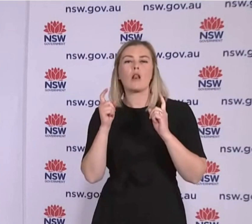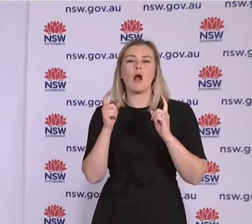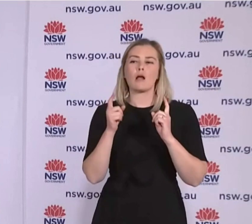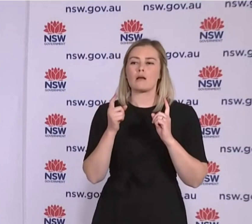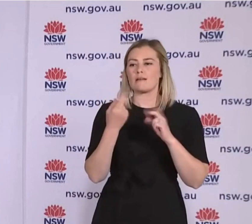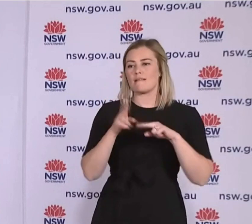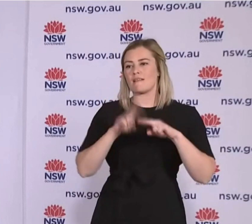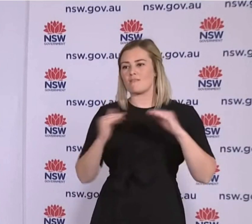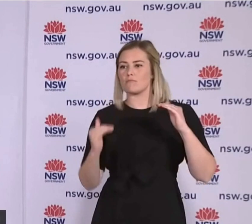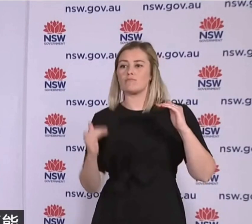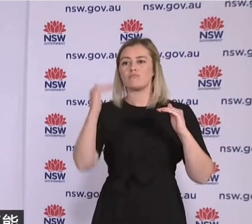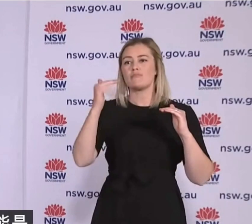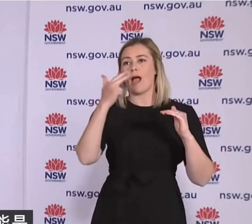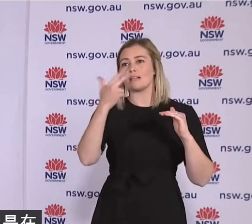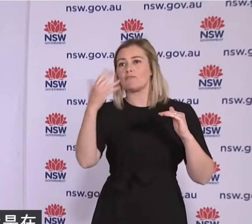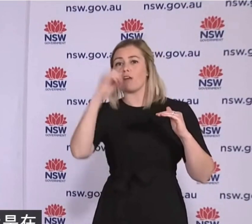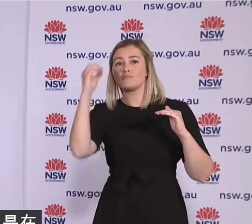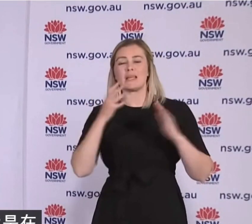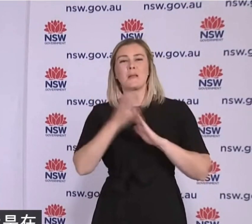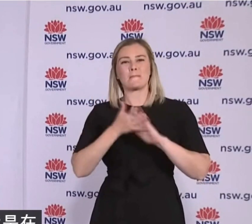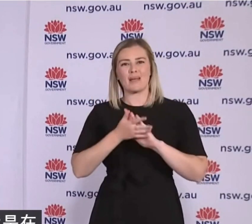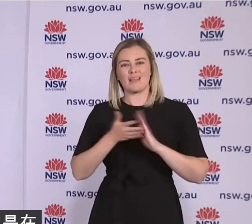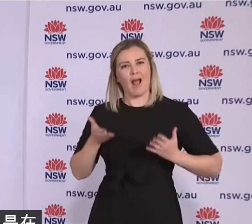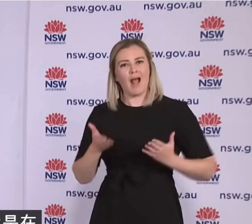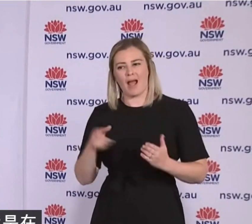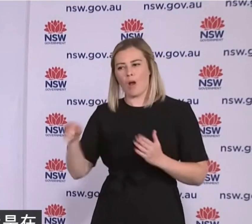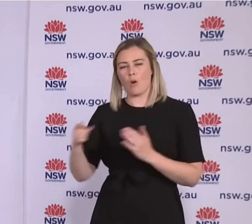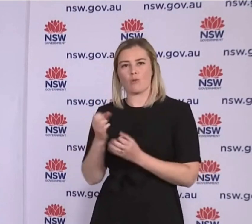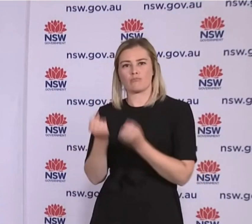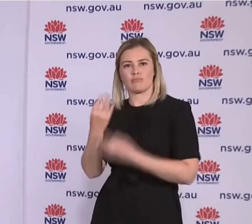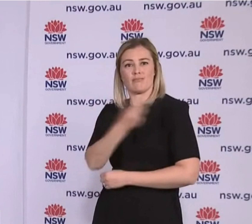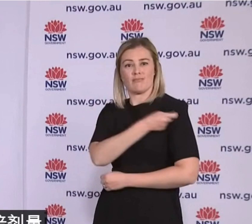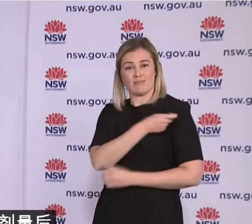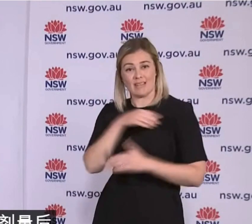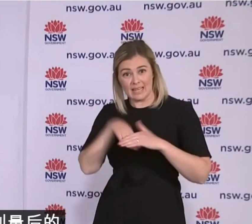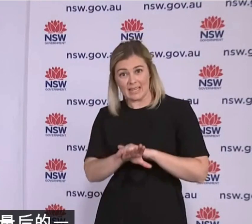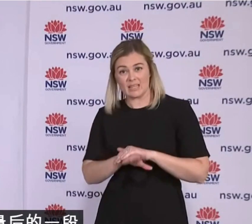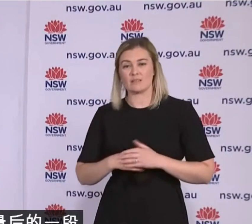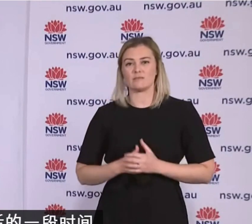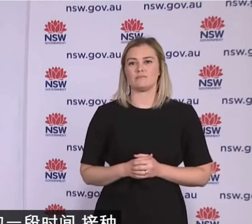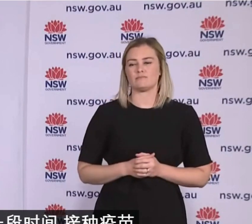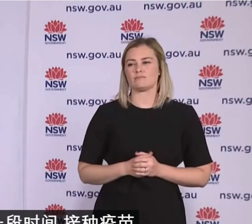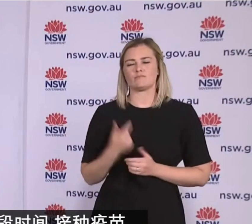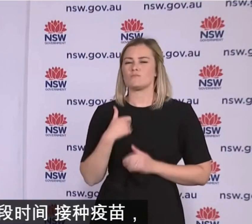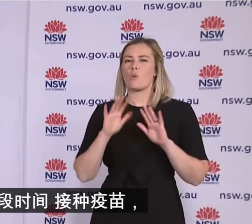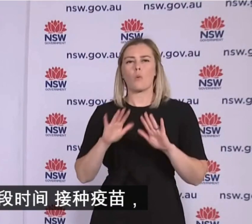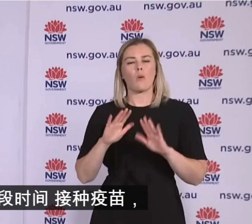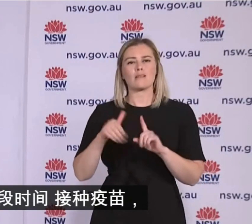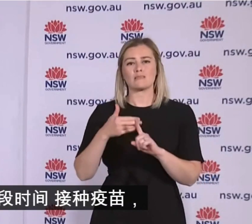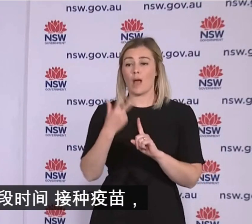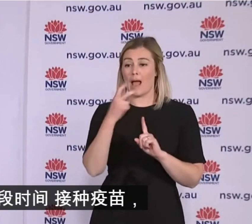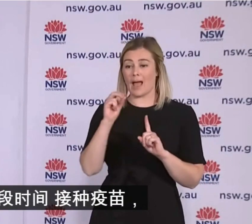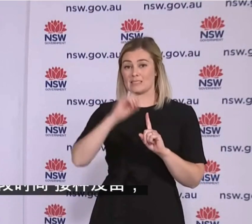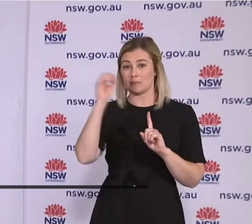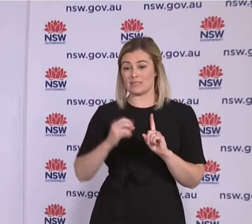or a date? No, it could be. It's in all likelihood to be a period of time after we get to 80% double dose vaccination, and that's